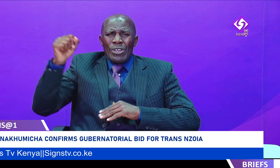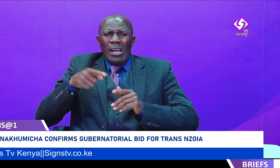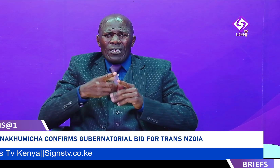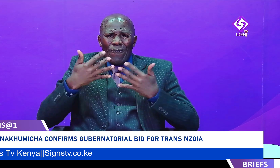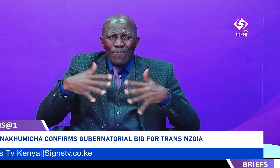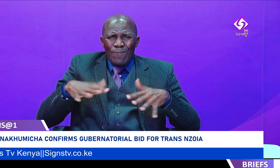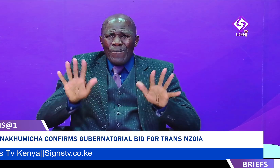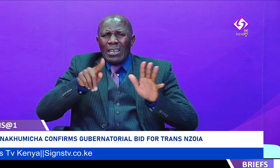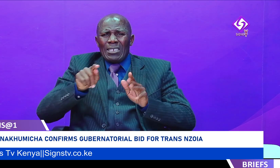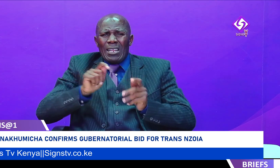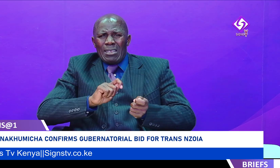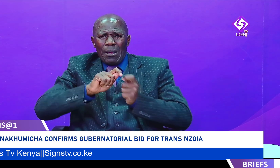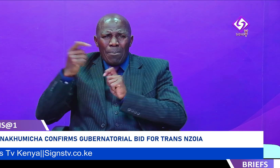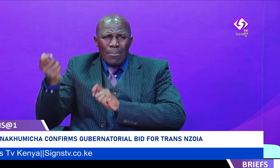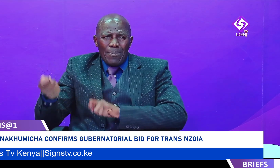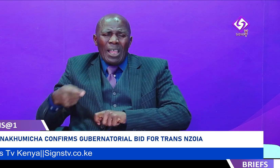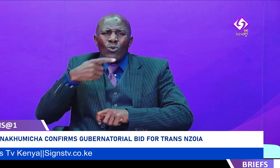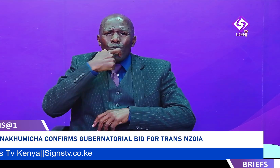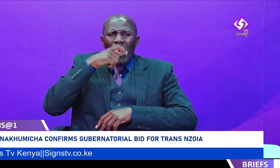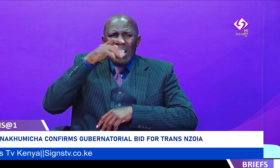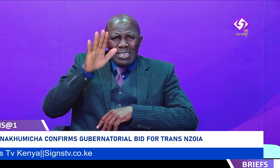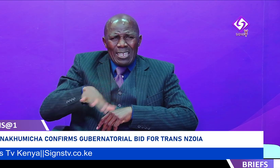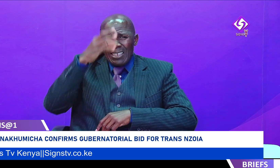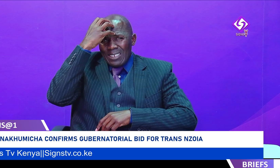County gubernatorial seat in the upcoming general election.